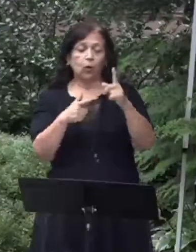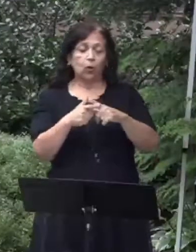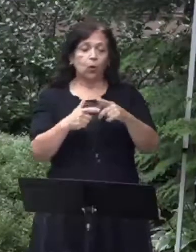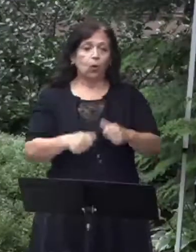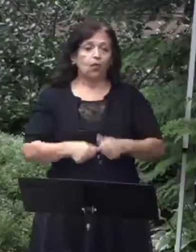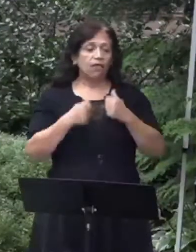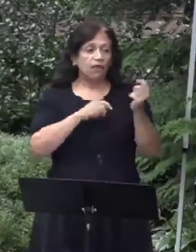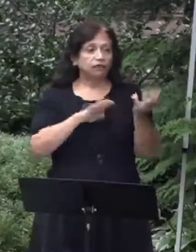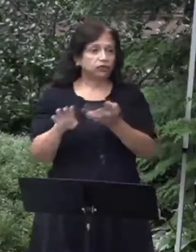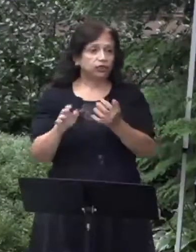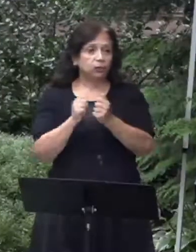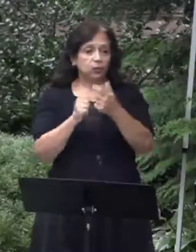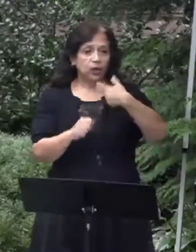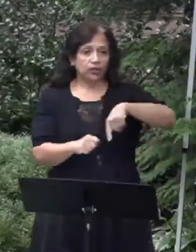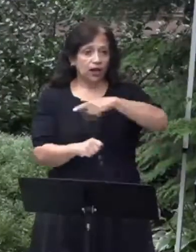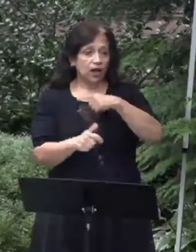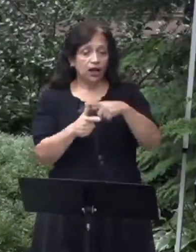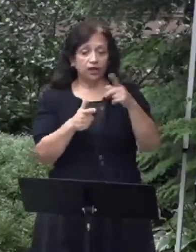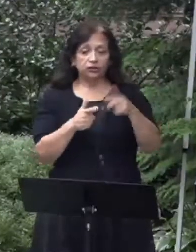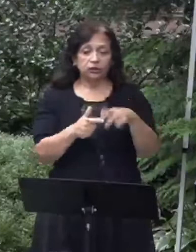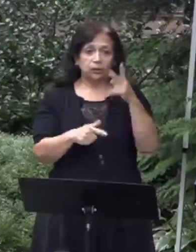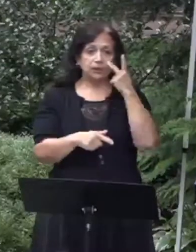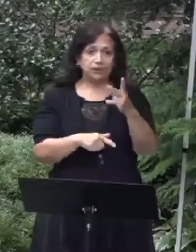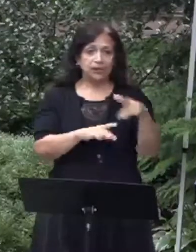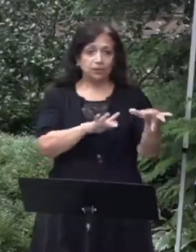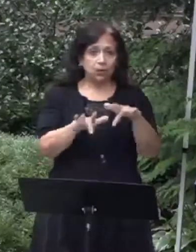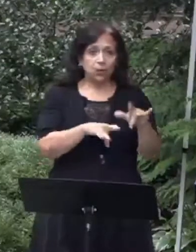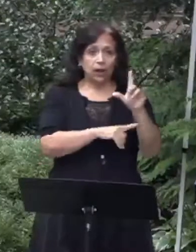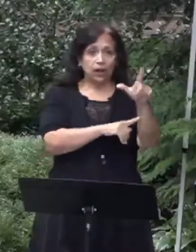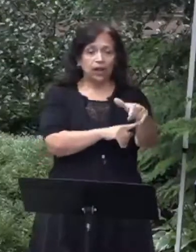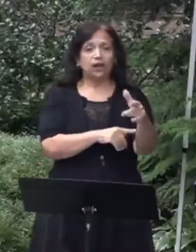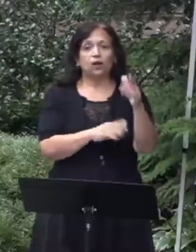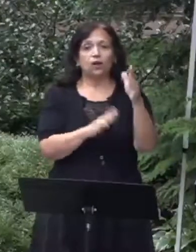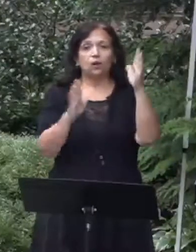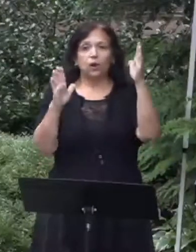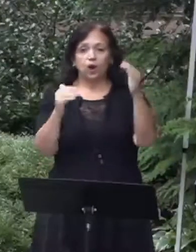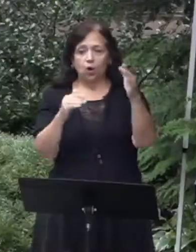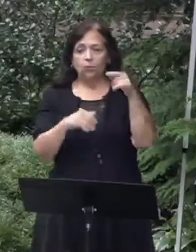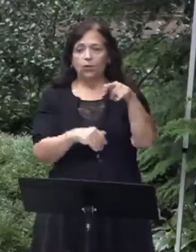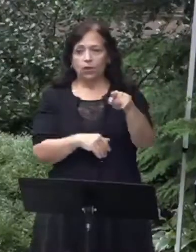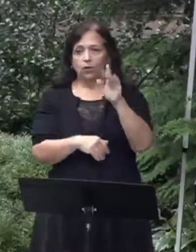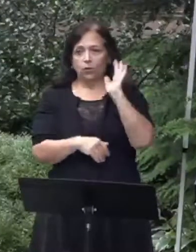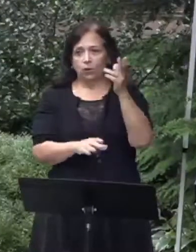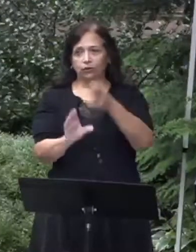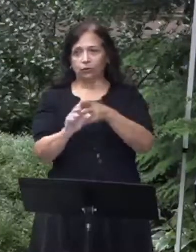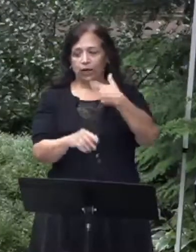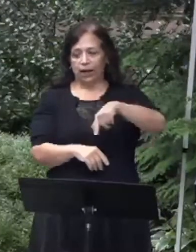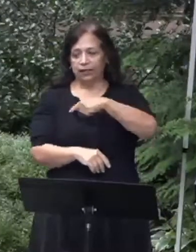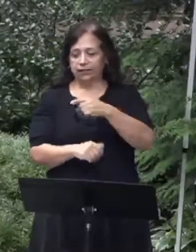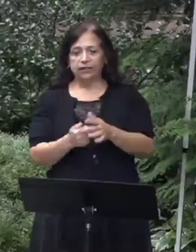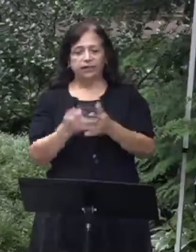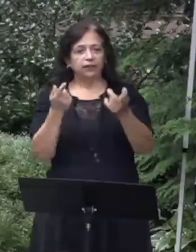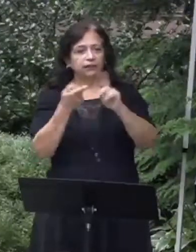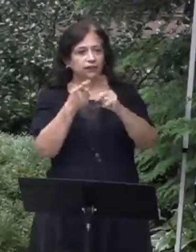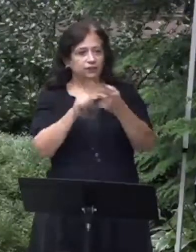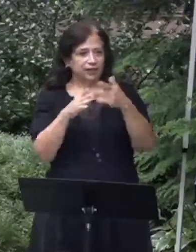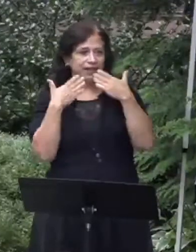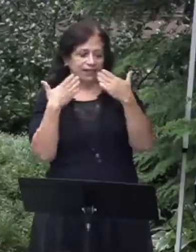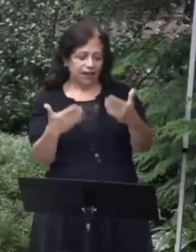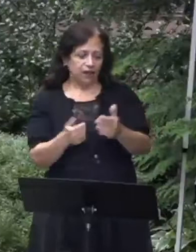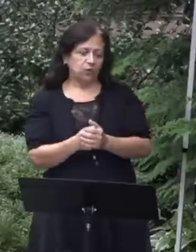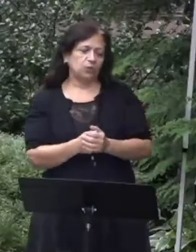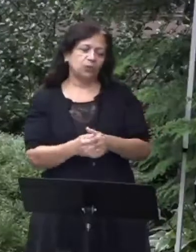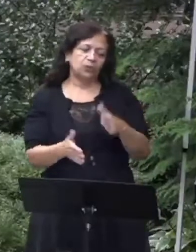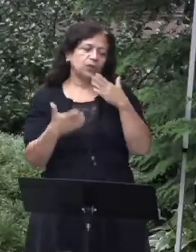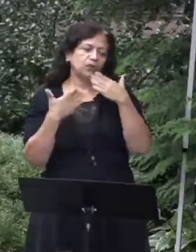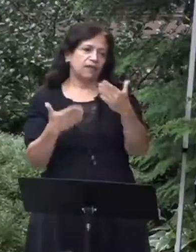live streaming with us or catching the recording later. We hope that you will join us. So friends, thank you. Thank